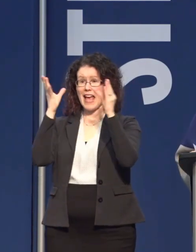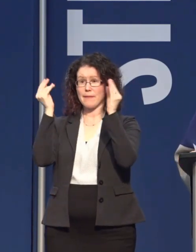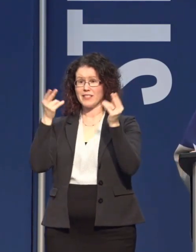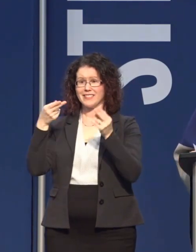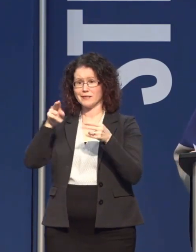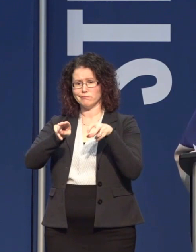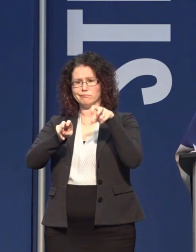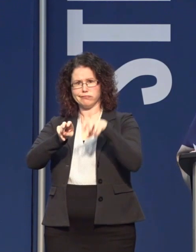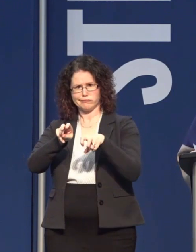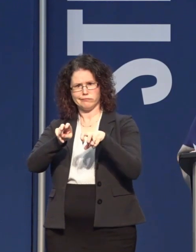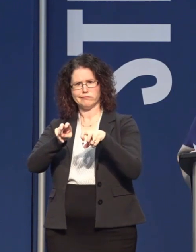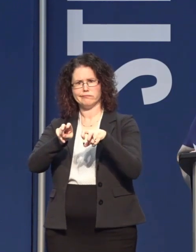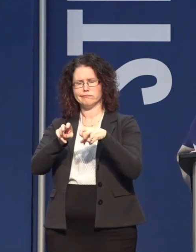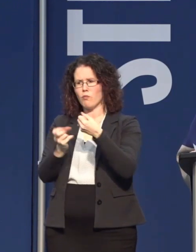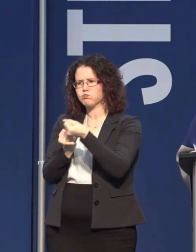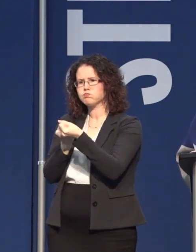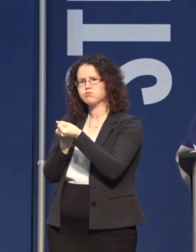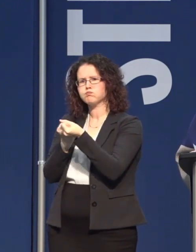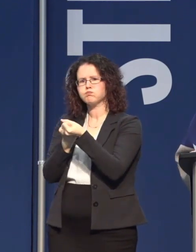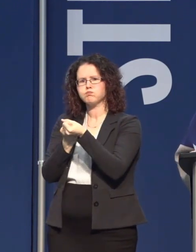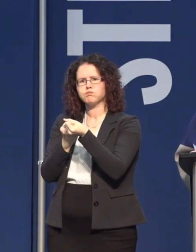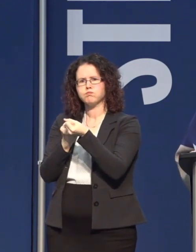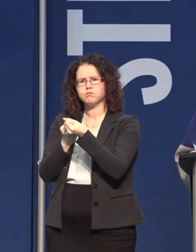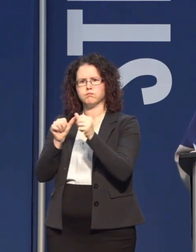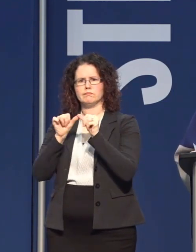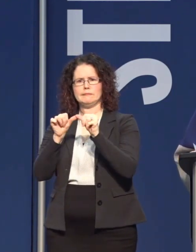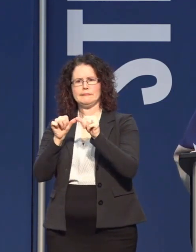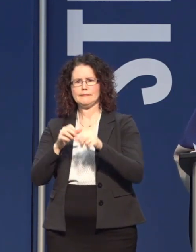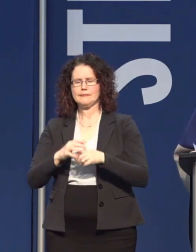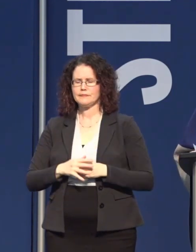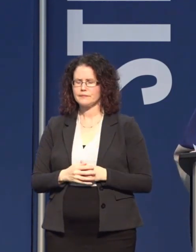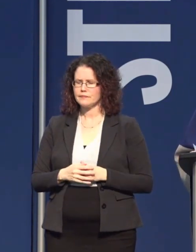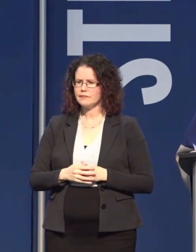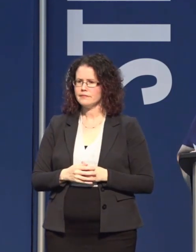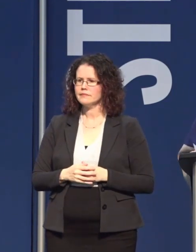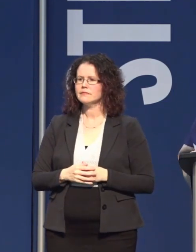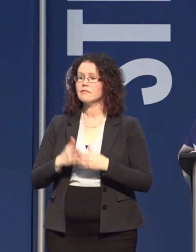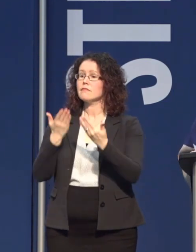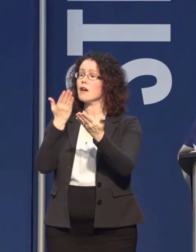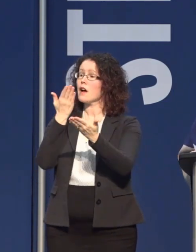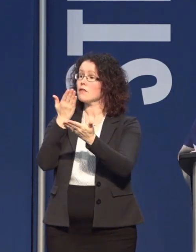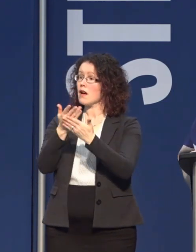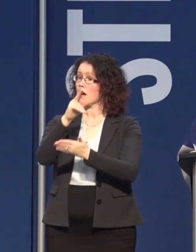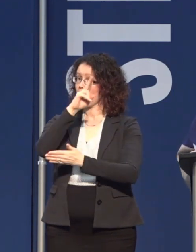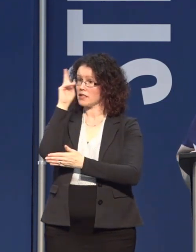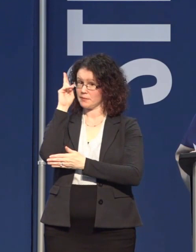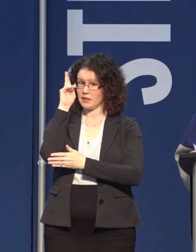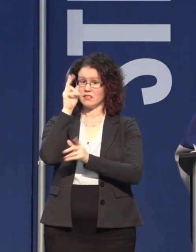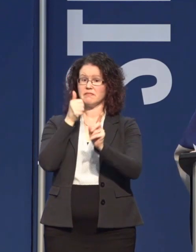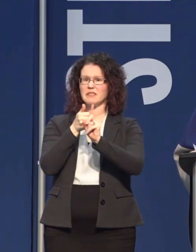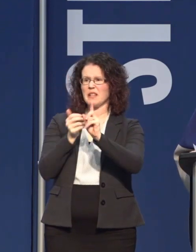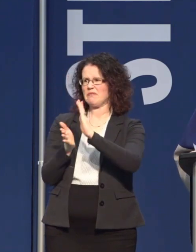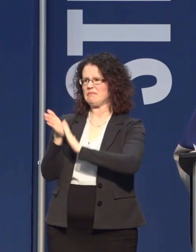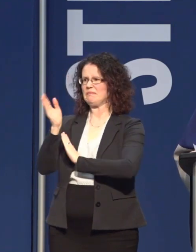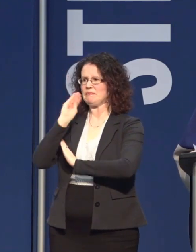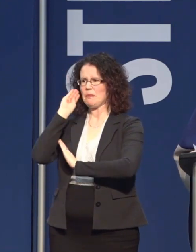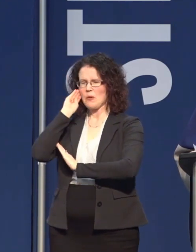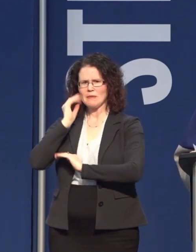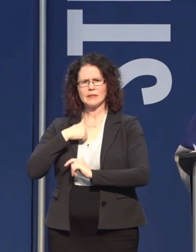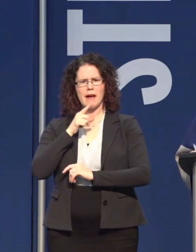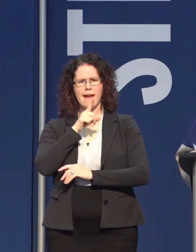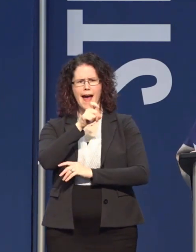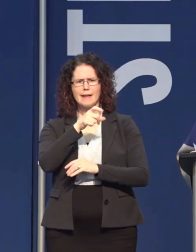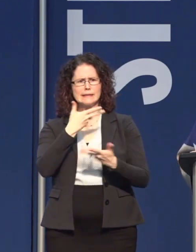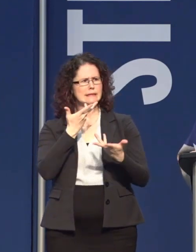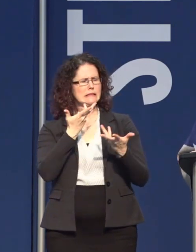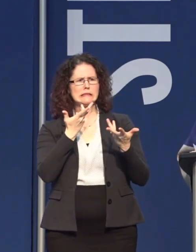me with great care and comfort along the way. And when she was about to leave me in the emergency room, I asked her what I could do to possibly repay her for her care